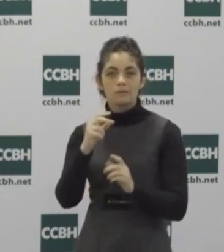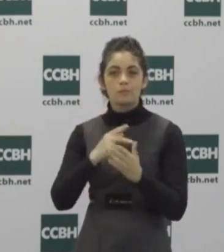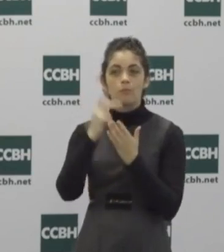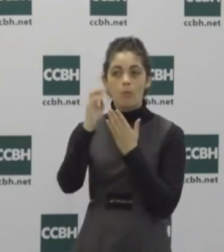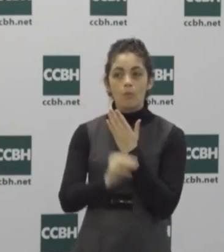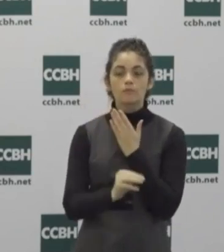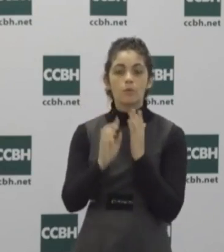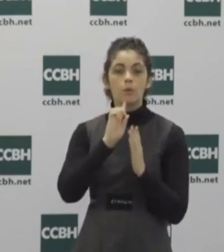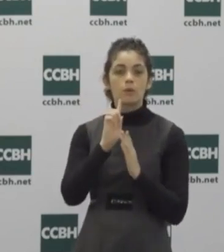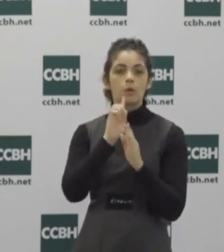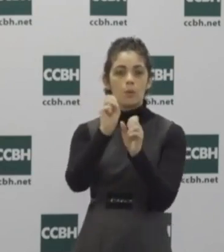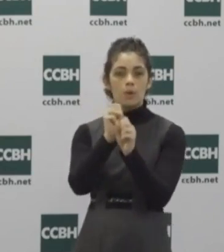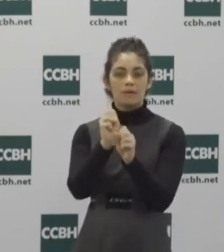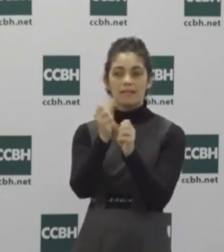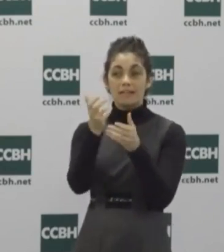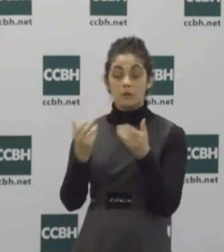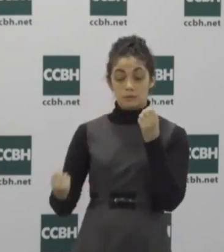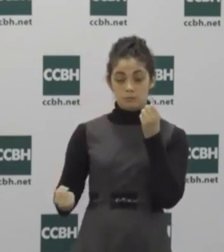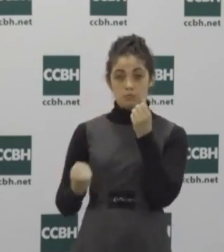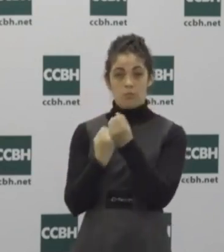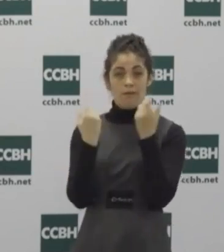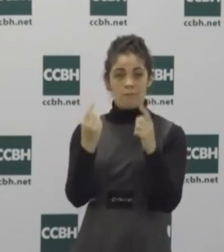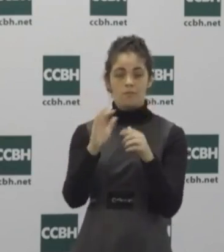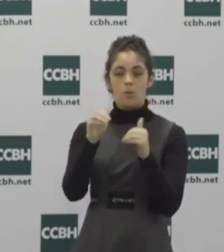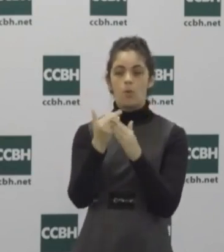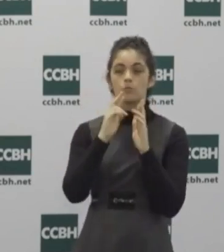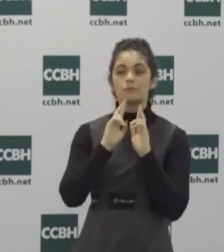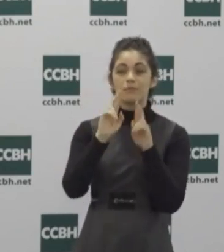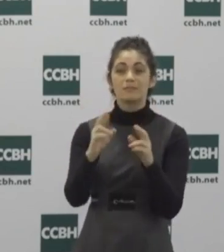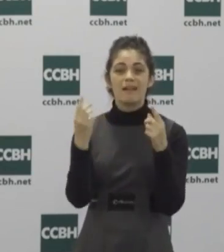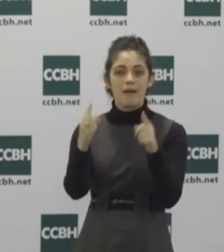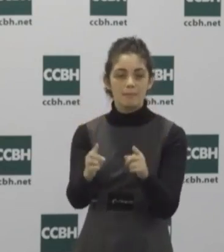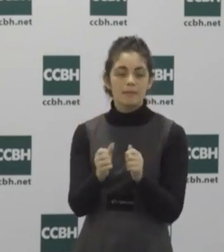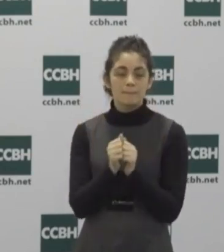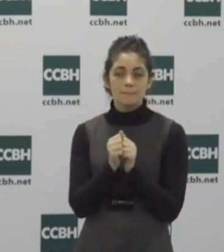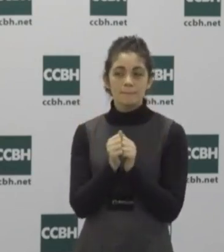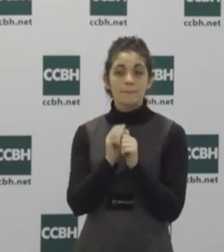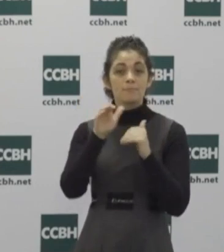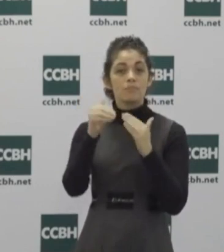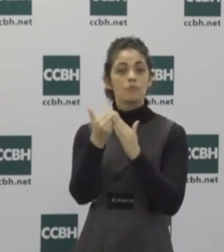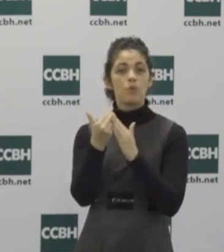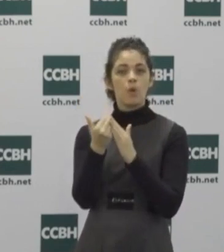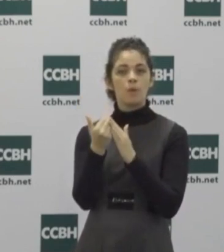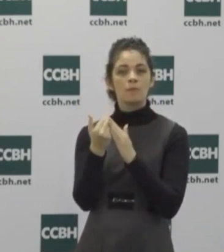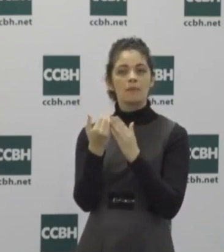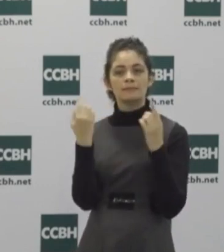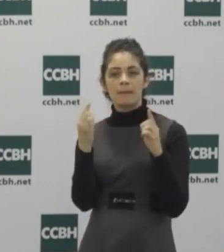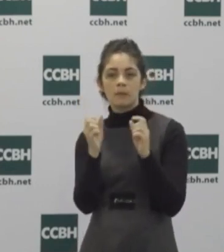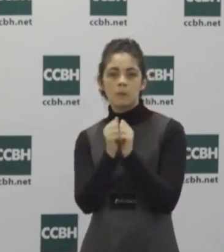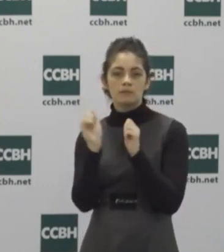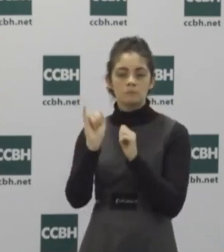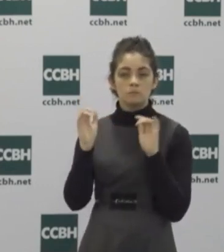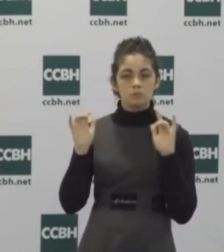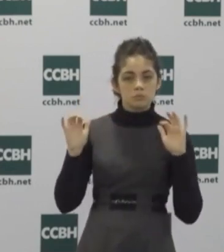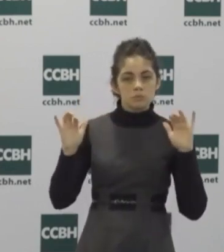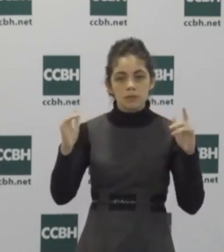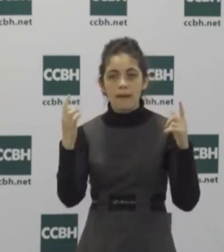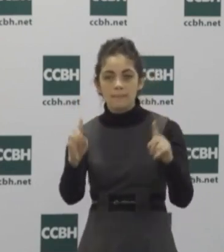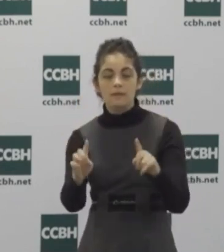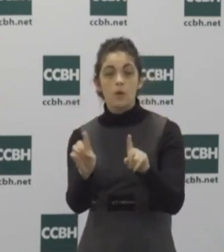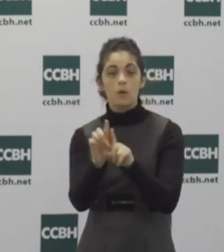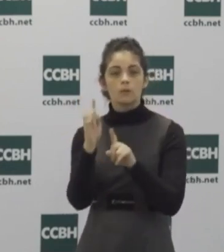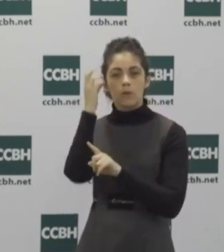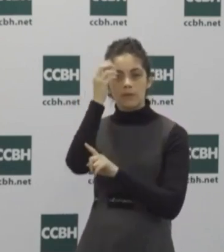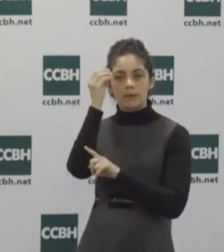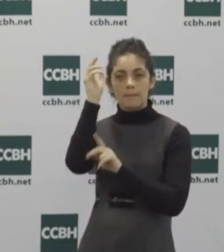are much needed and support the response we have relative to the overall infectious disease work we do, thinking